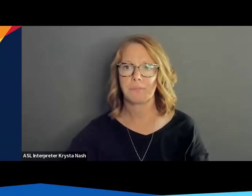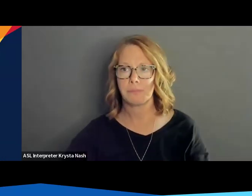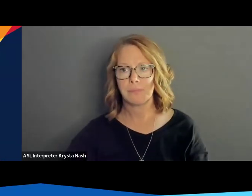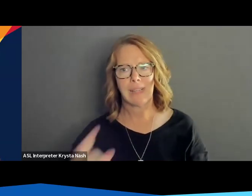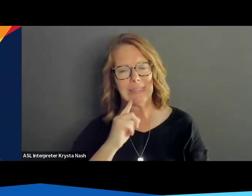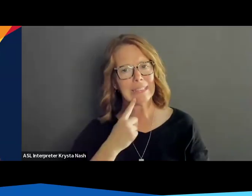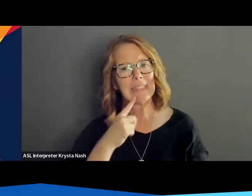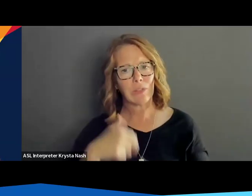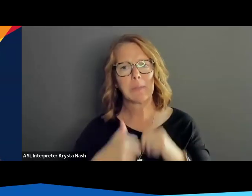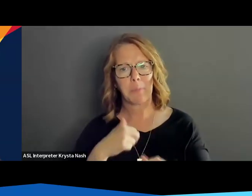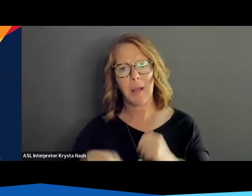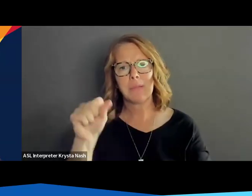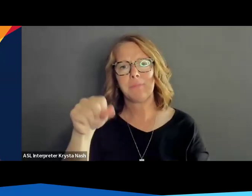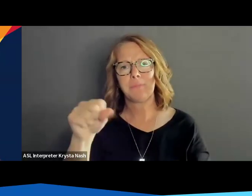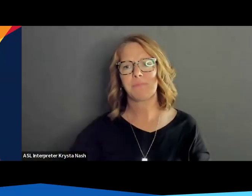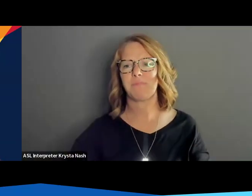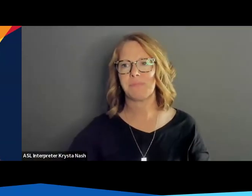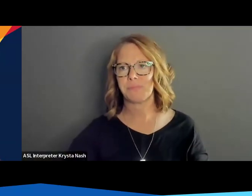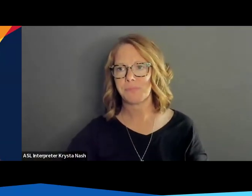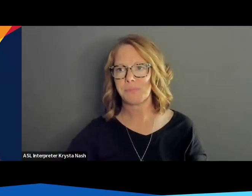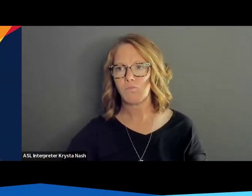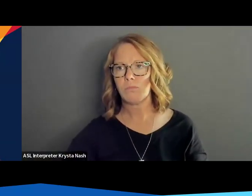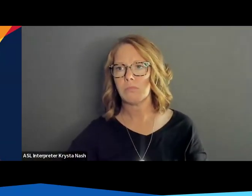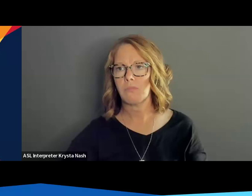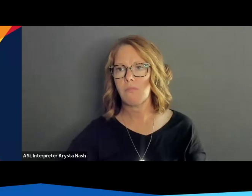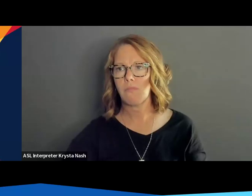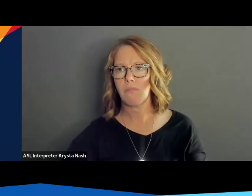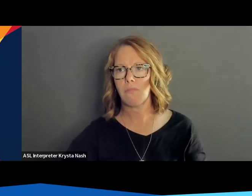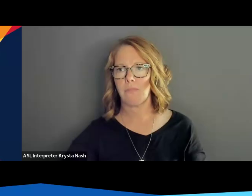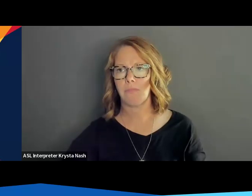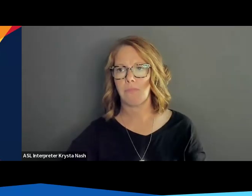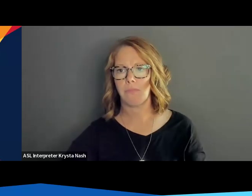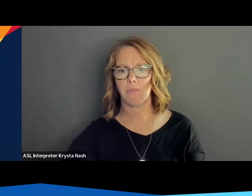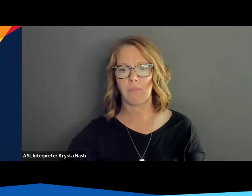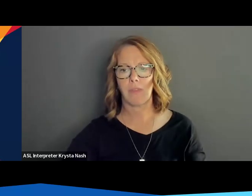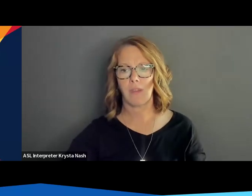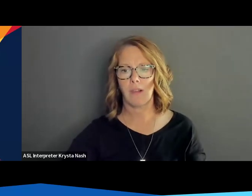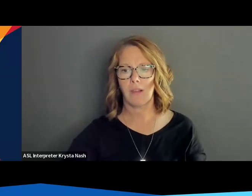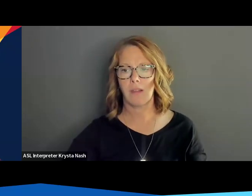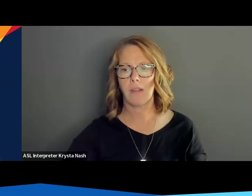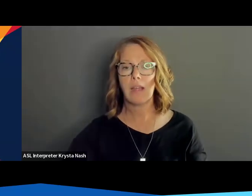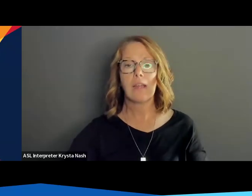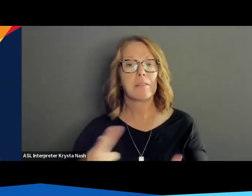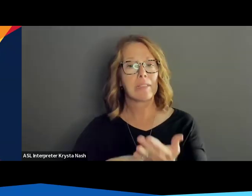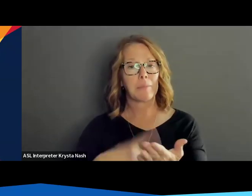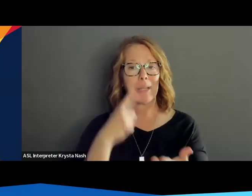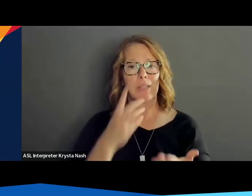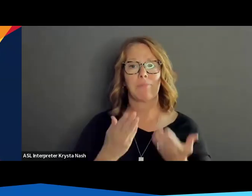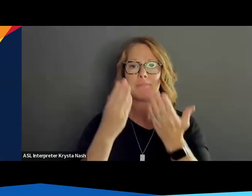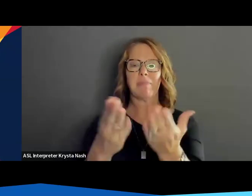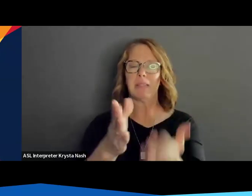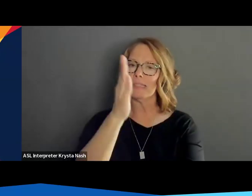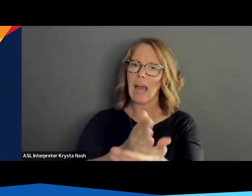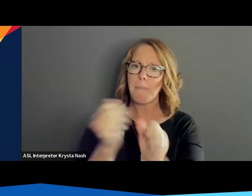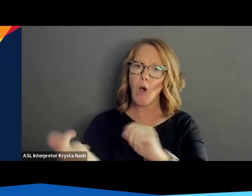serious problem. But sometimes what they'll have you do is they'll have you to go off all sugar and all salt.